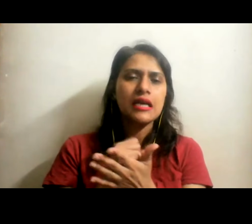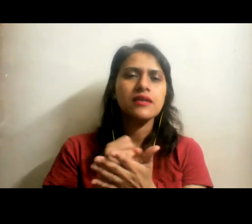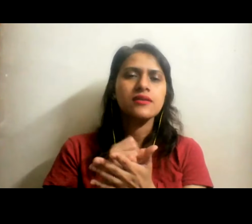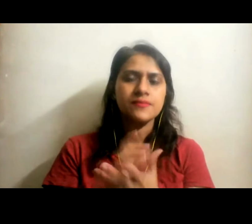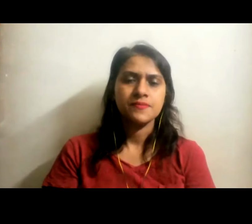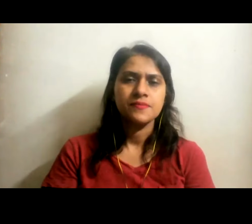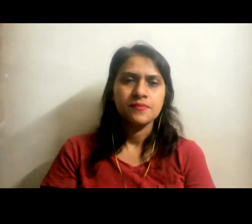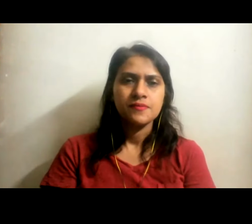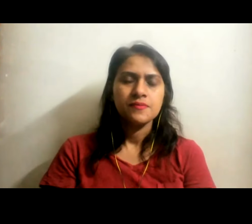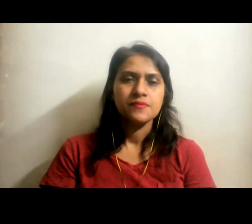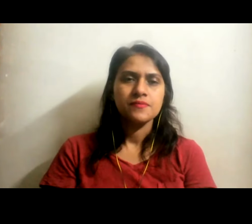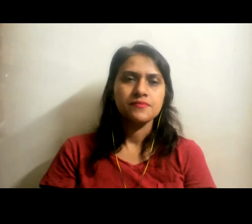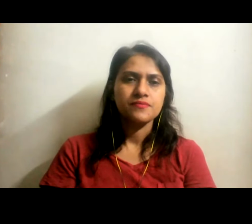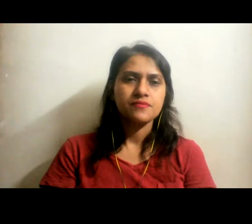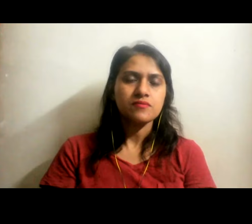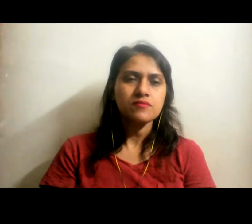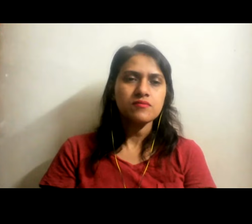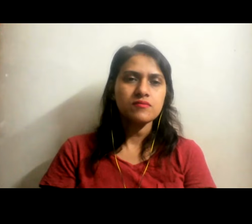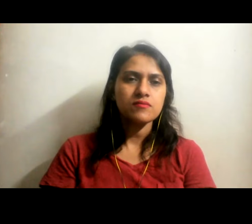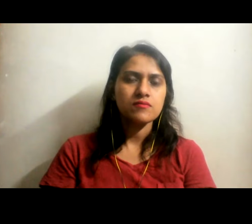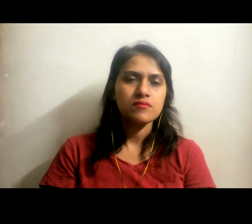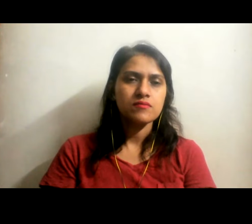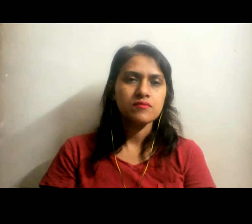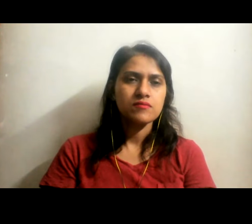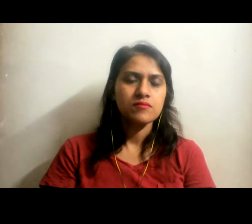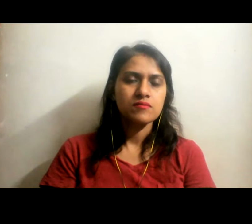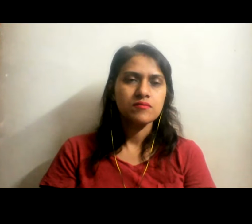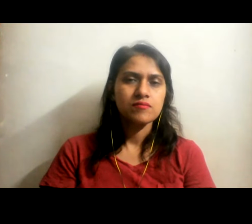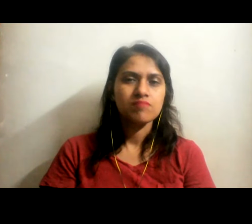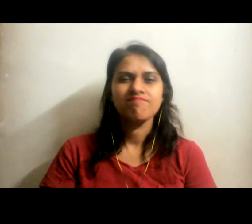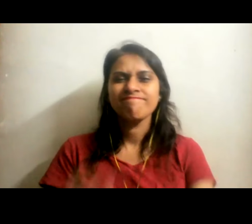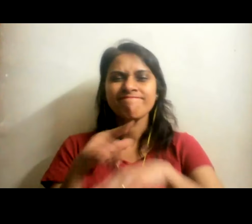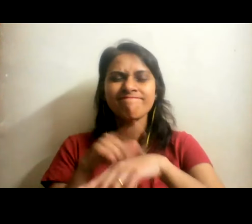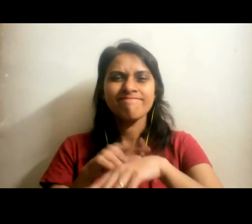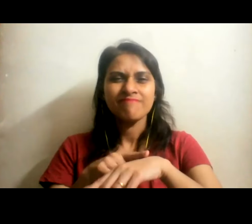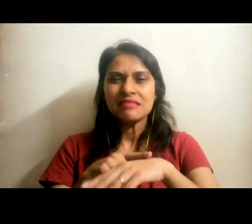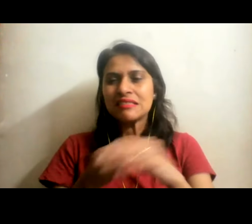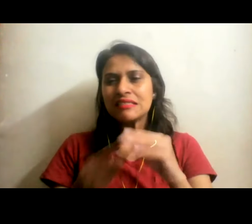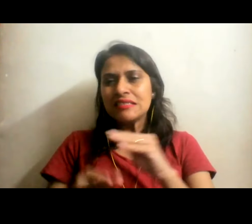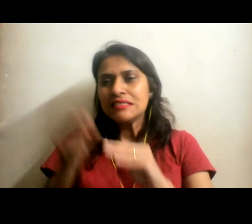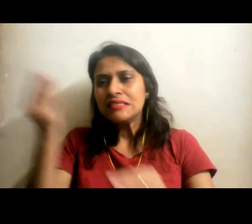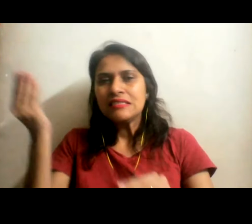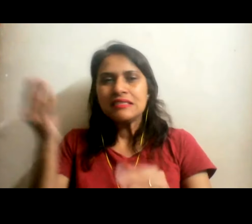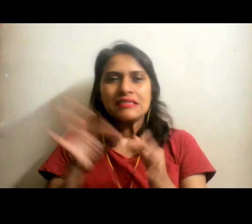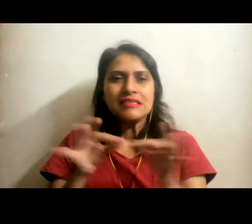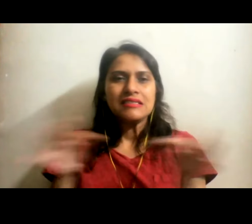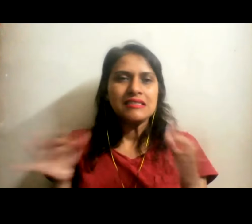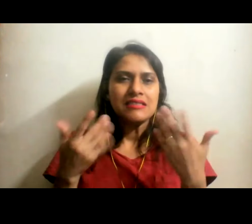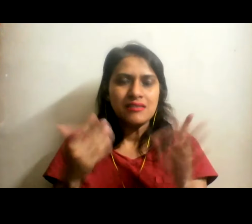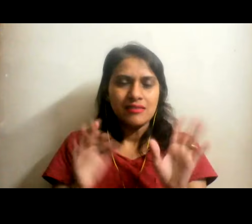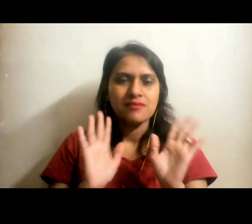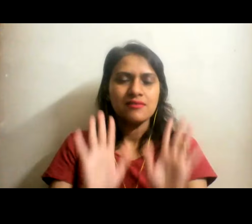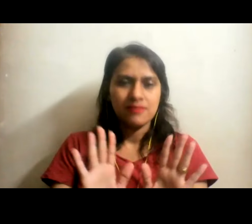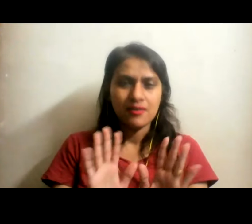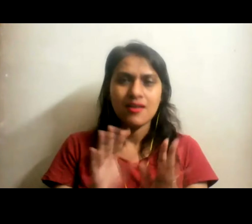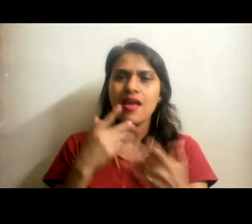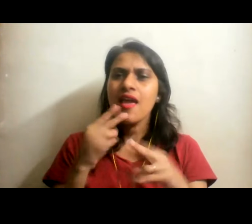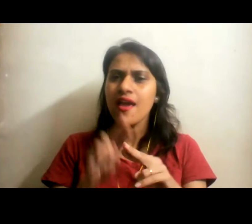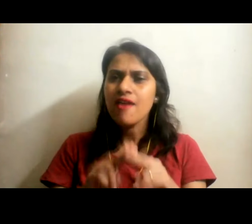Exactly. So yeah. So I'm sorry, we are running short of time. So if there are any